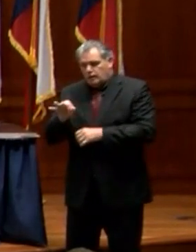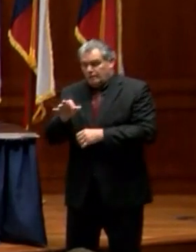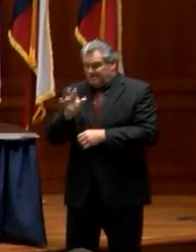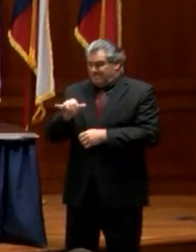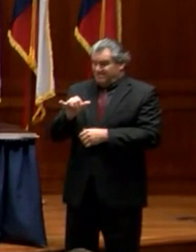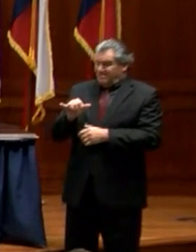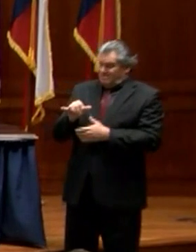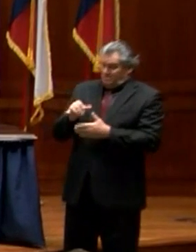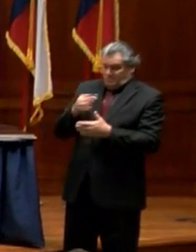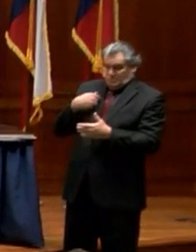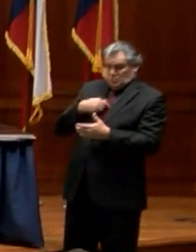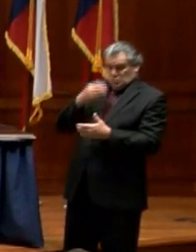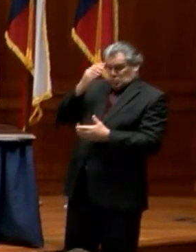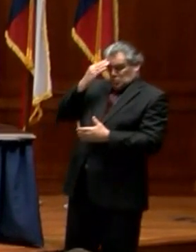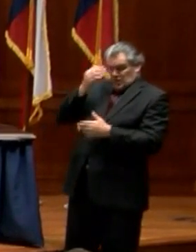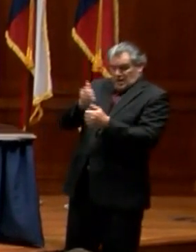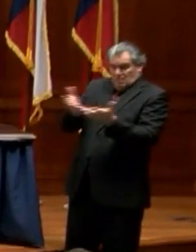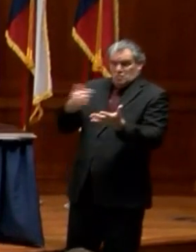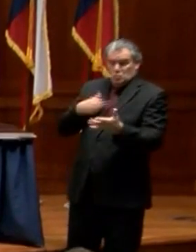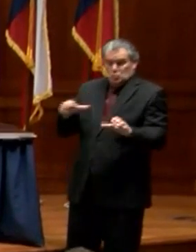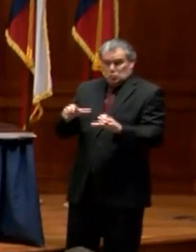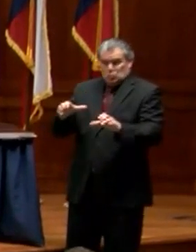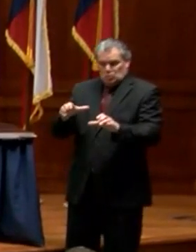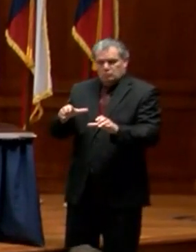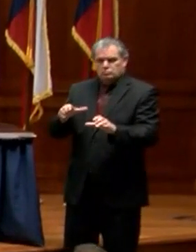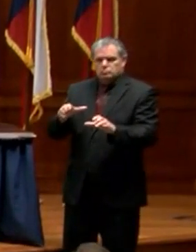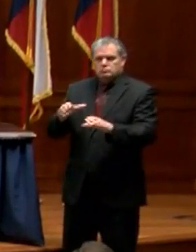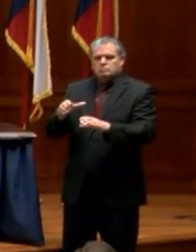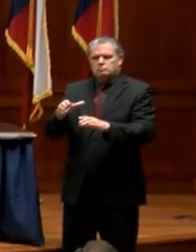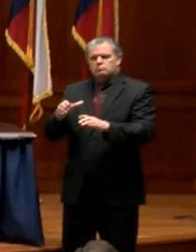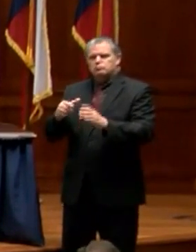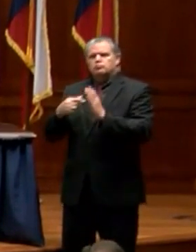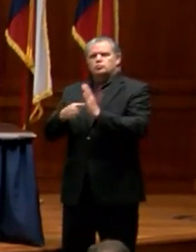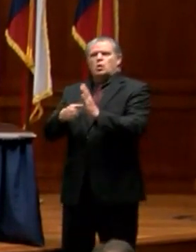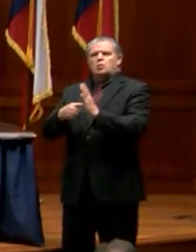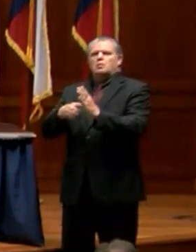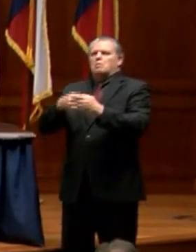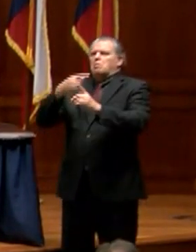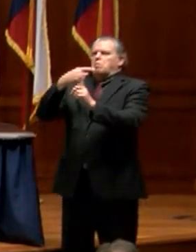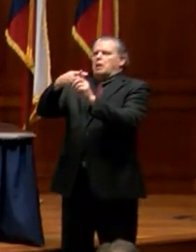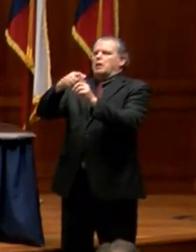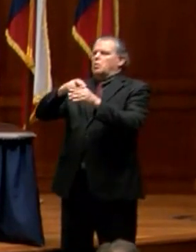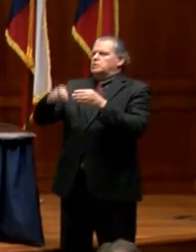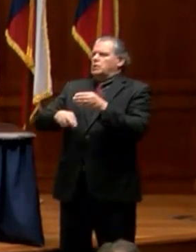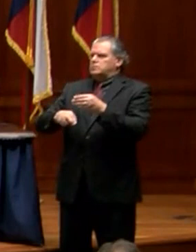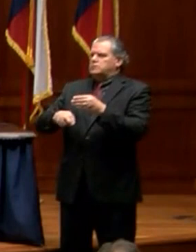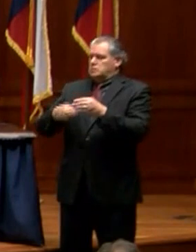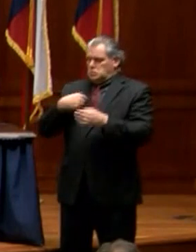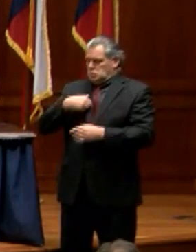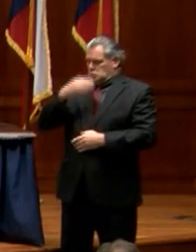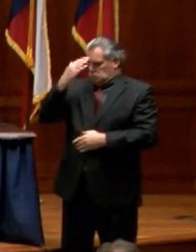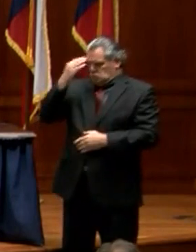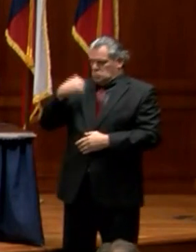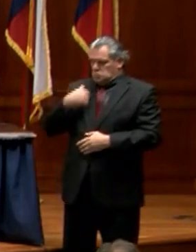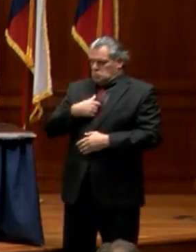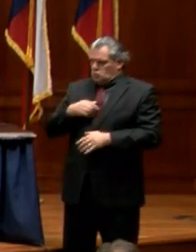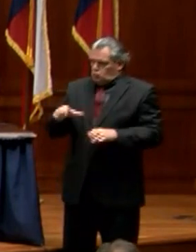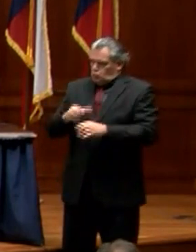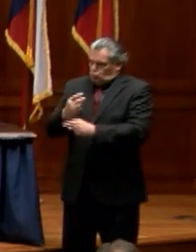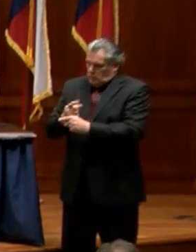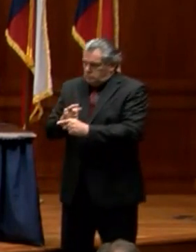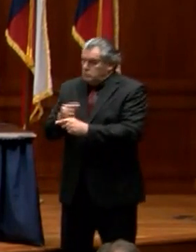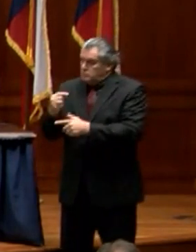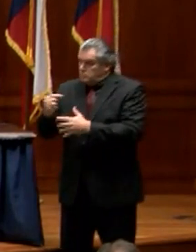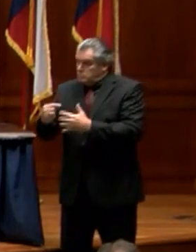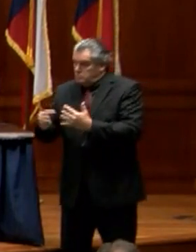we put in place are working, and that we are very hopeful that as we continue to apply the brakes, if you will, we're going to